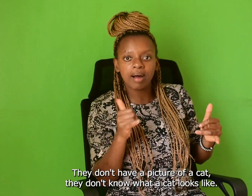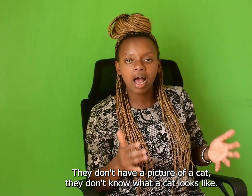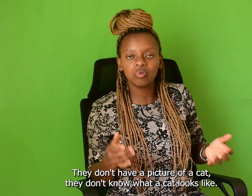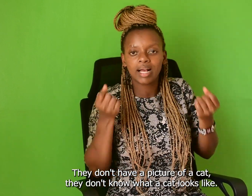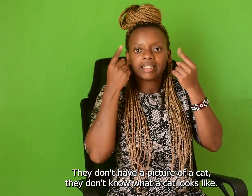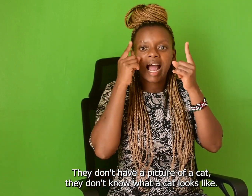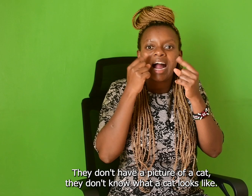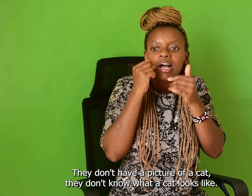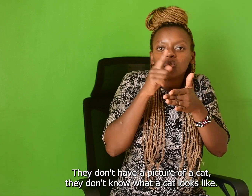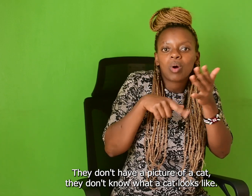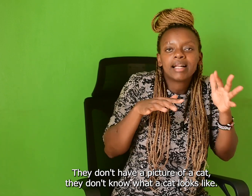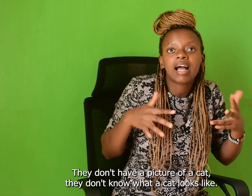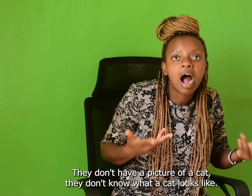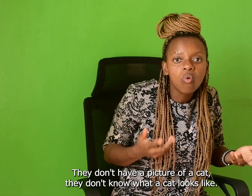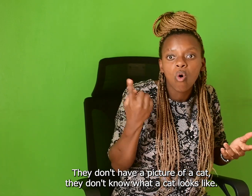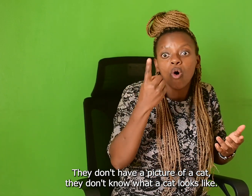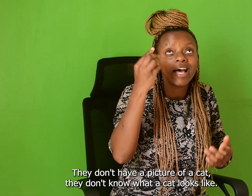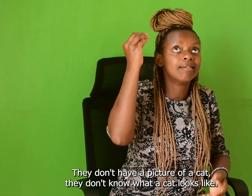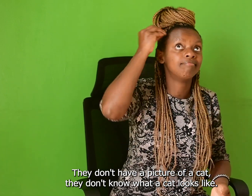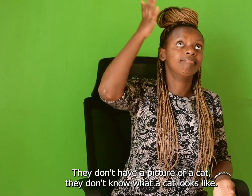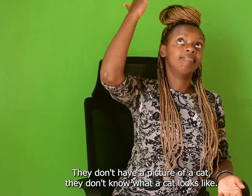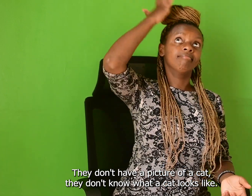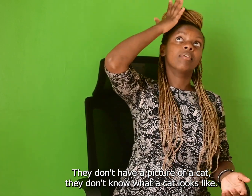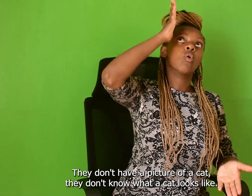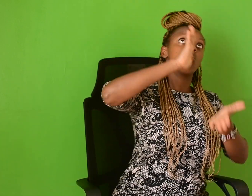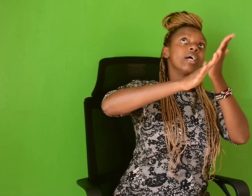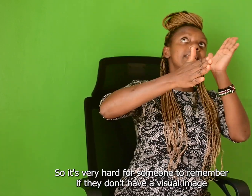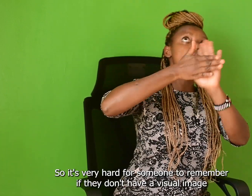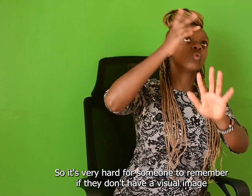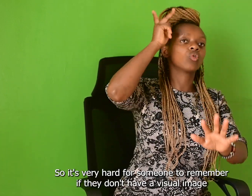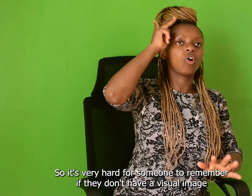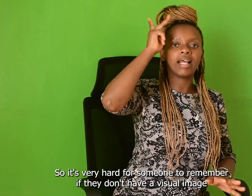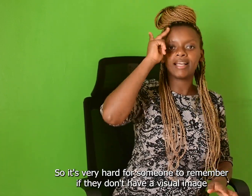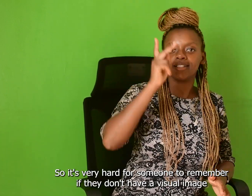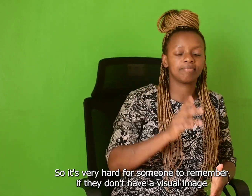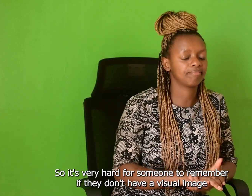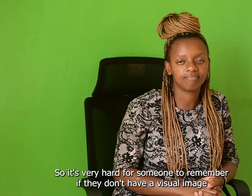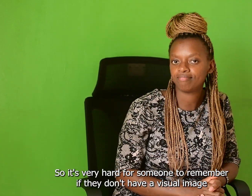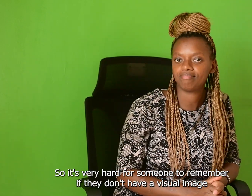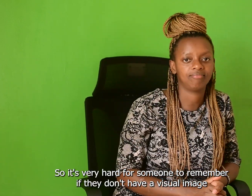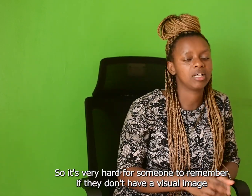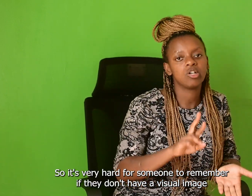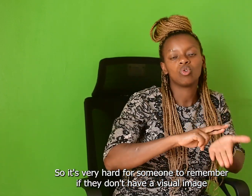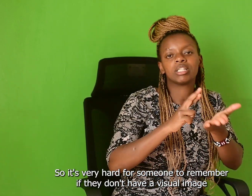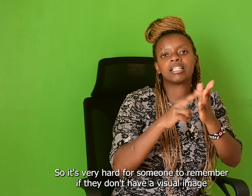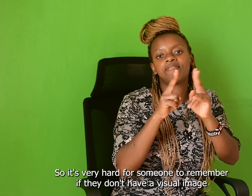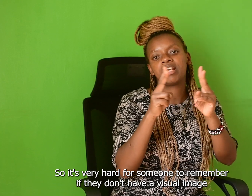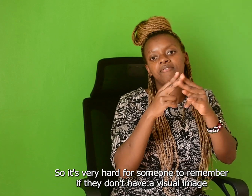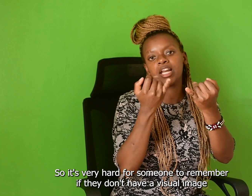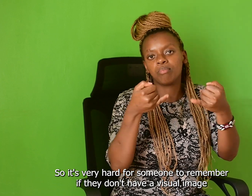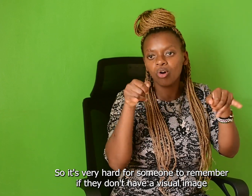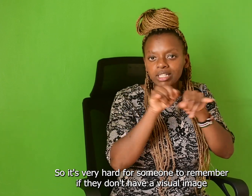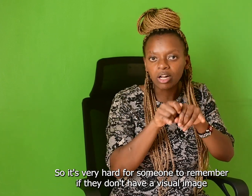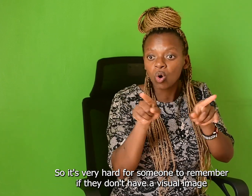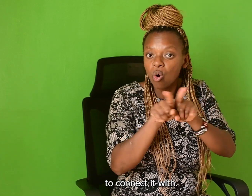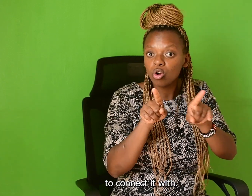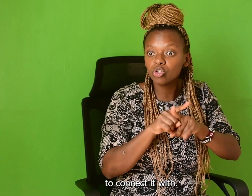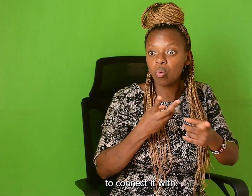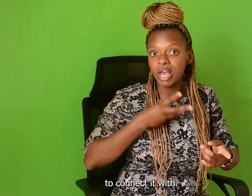have a picture of a cat. They don't know what a cat looks like. So it's very hard for someone to remember if they don't have a visual image to connect it